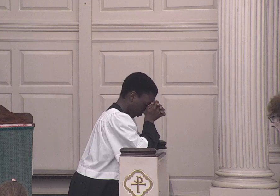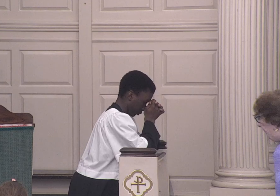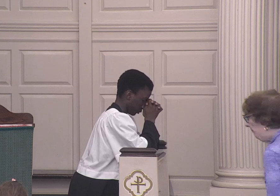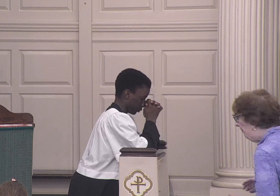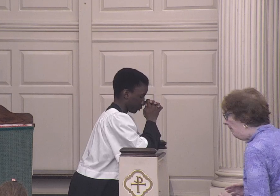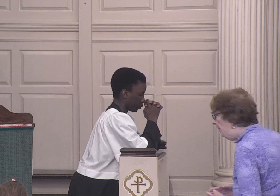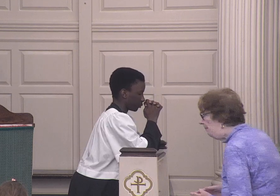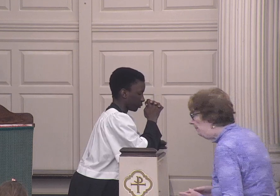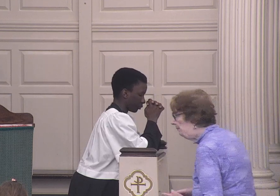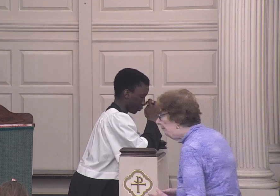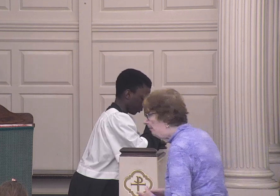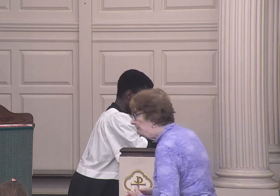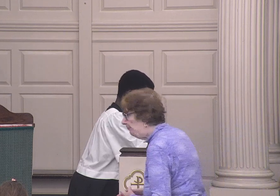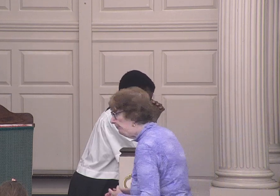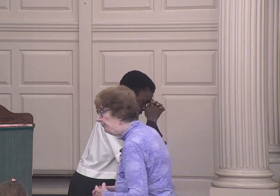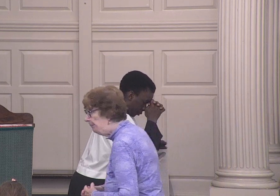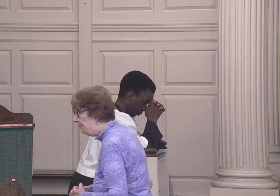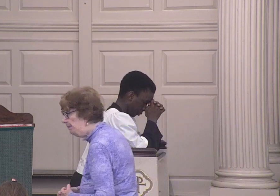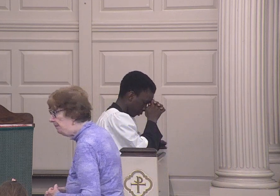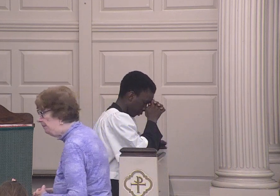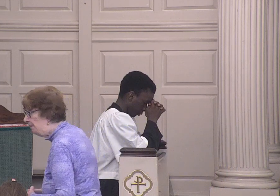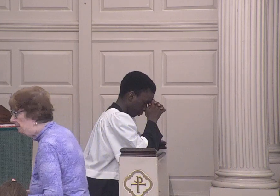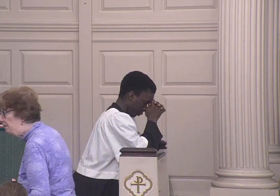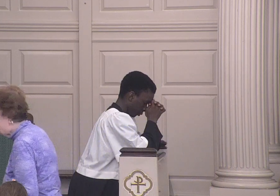mea et